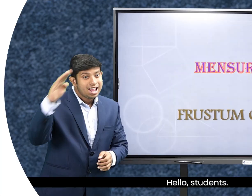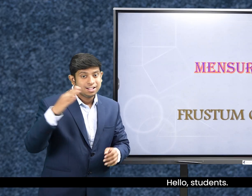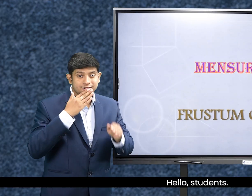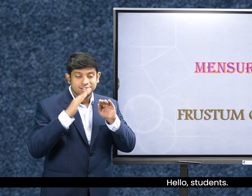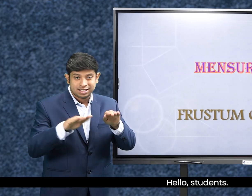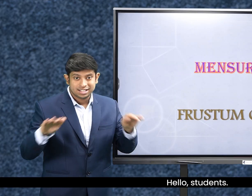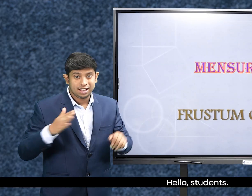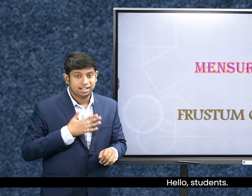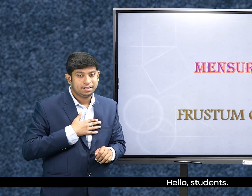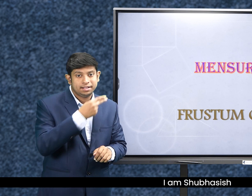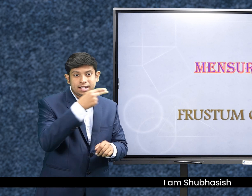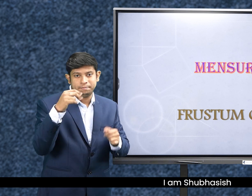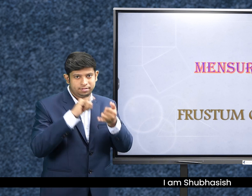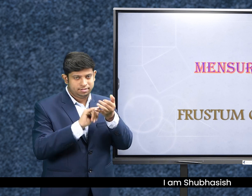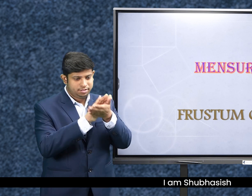Hello students, I am Subhashish.